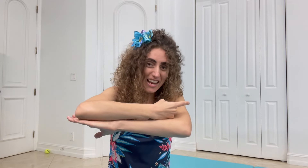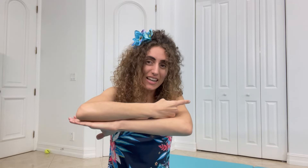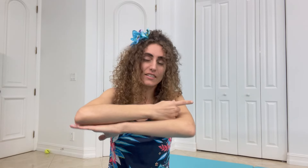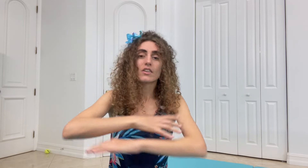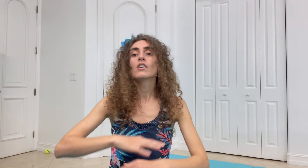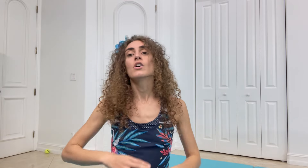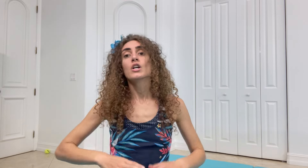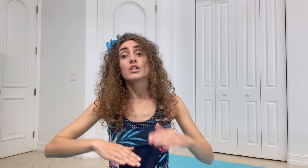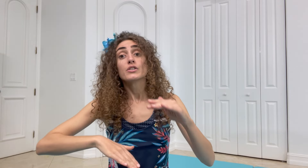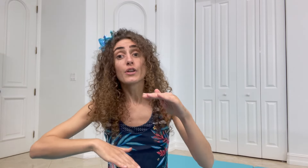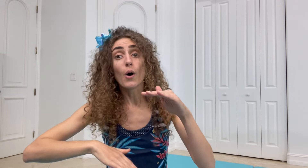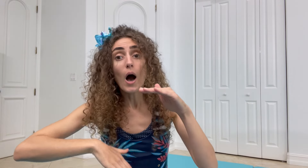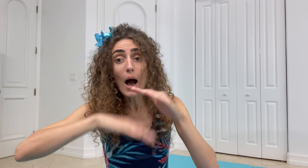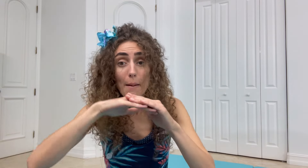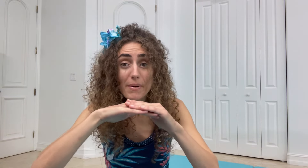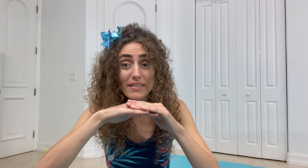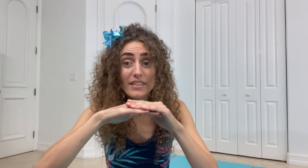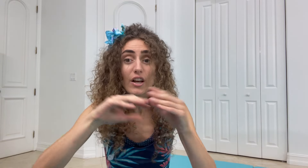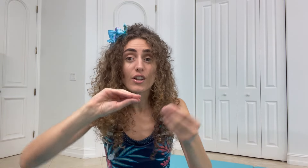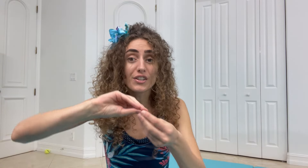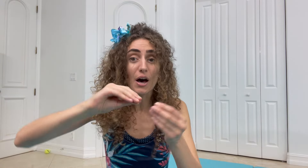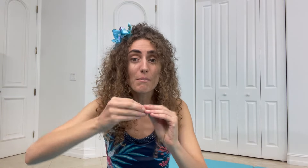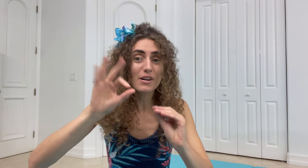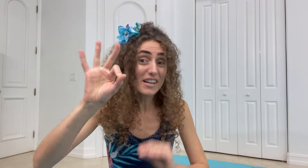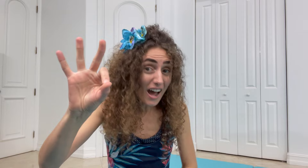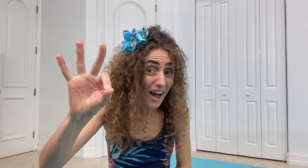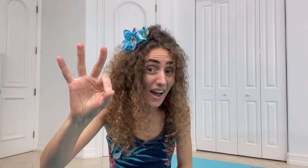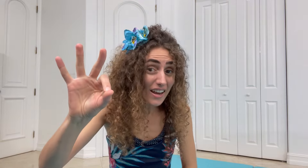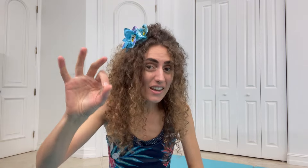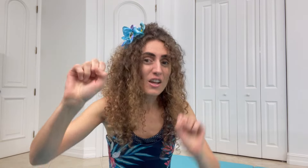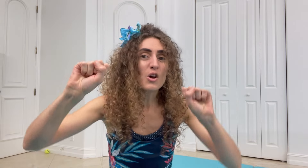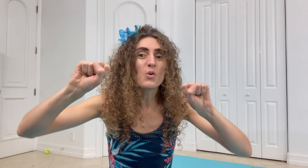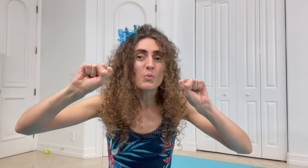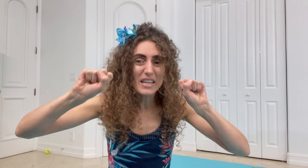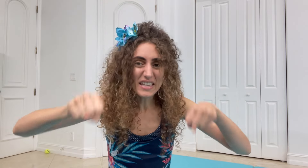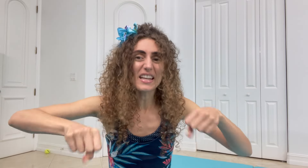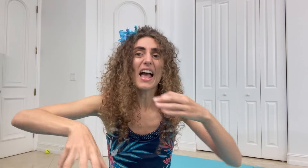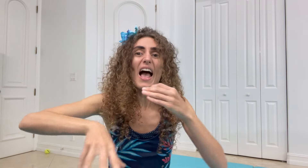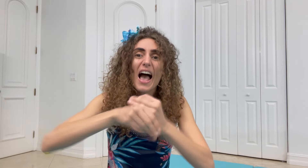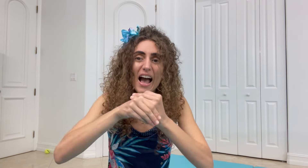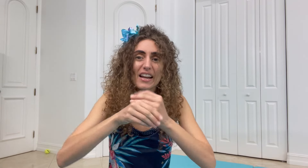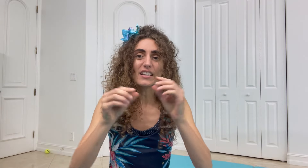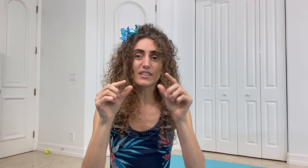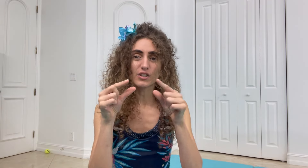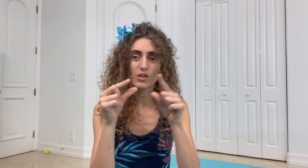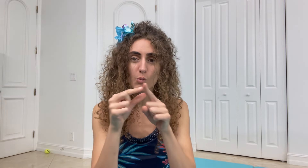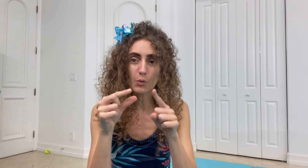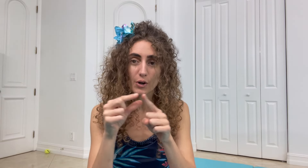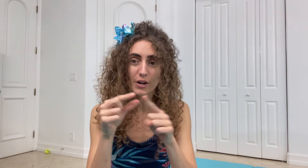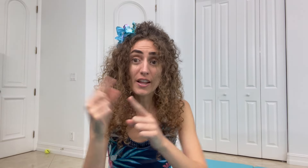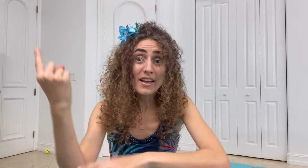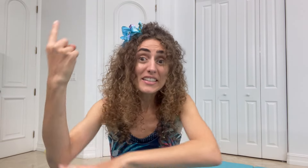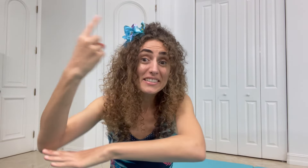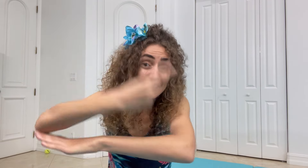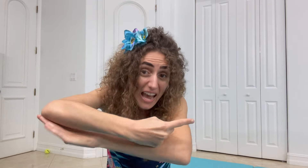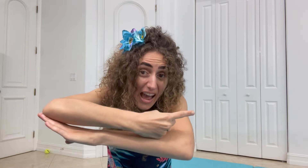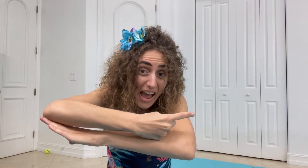13 days. So up until number nine, we can add it to the word